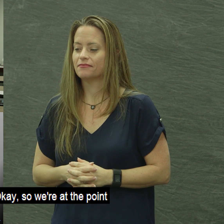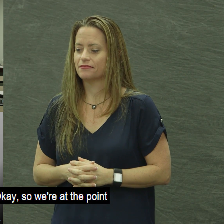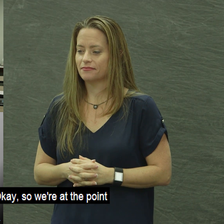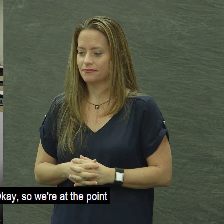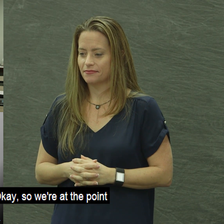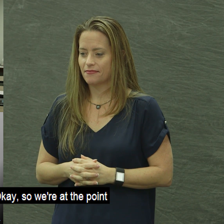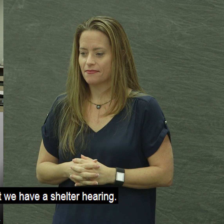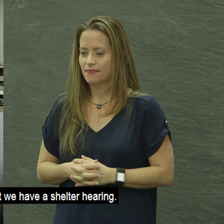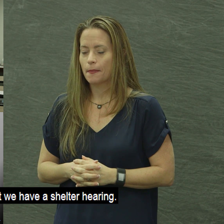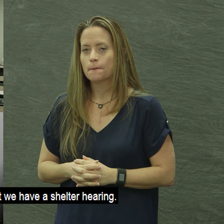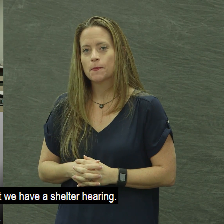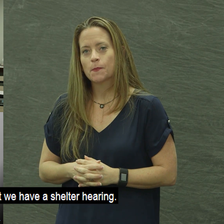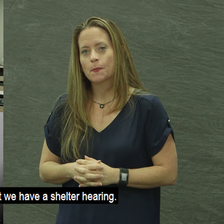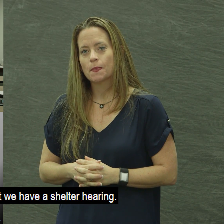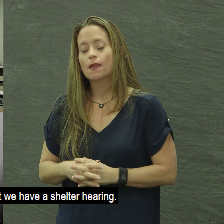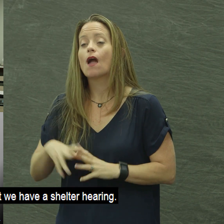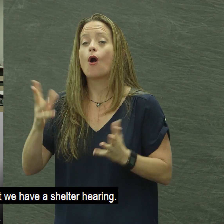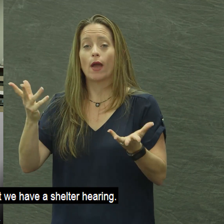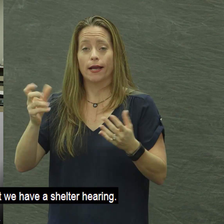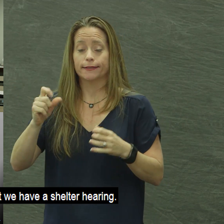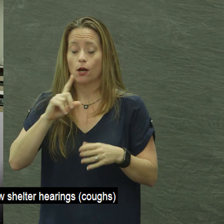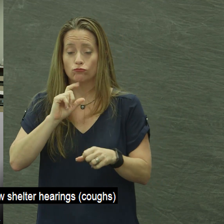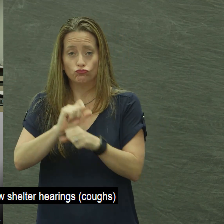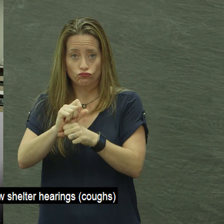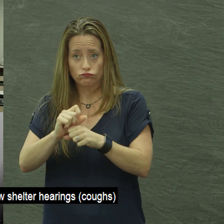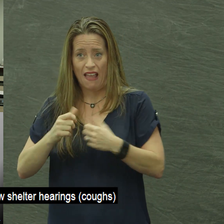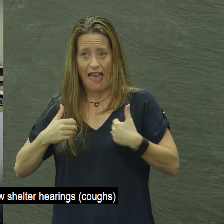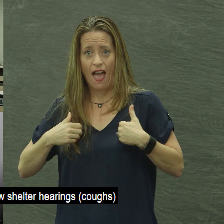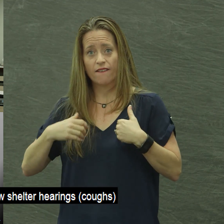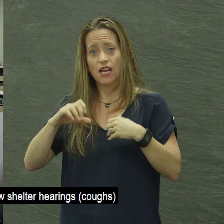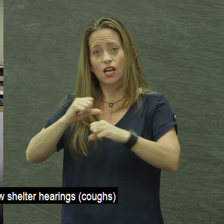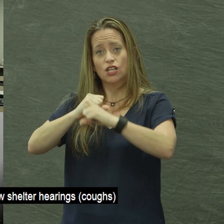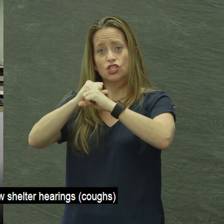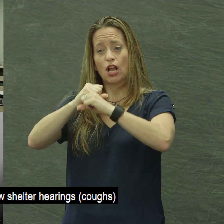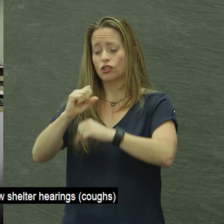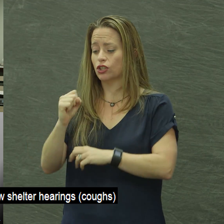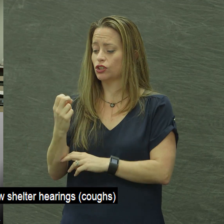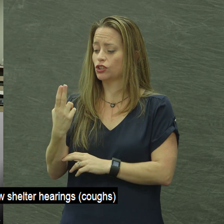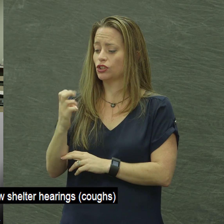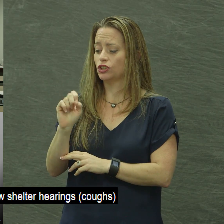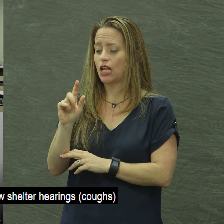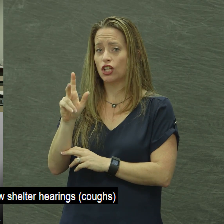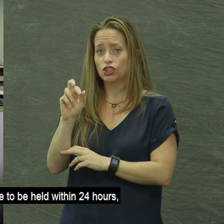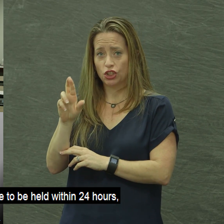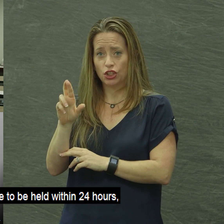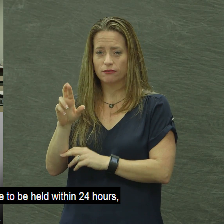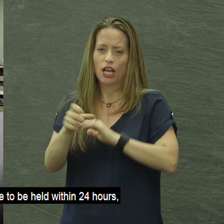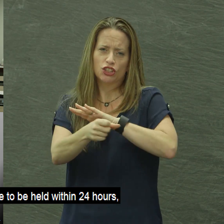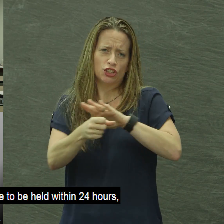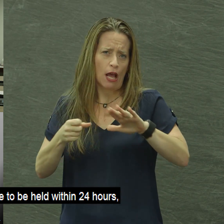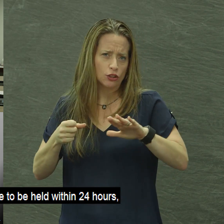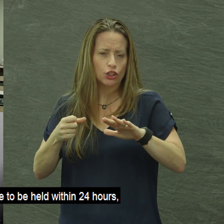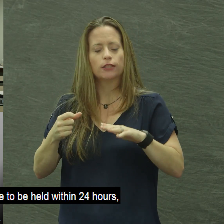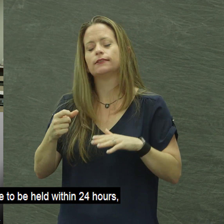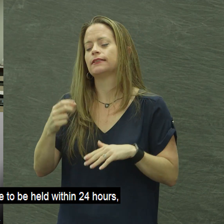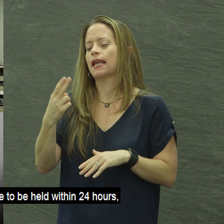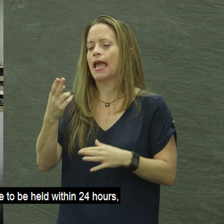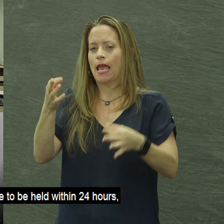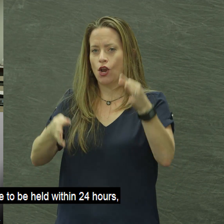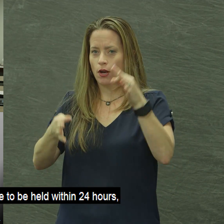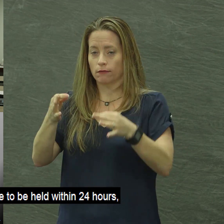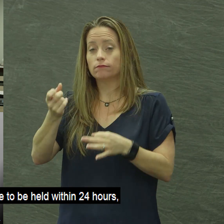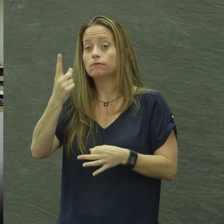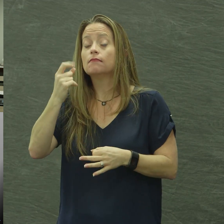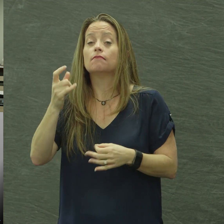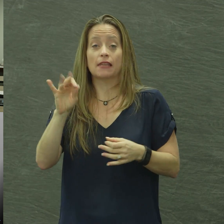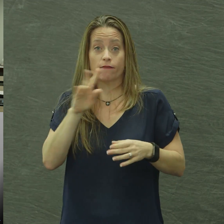Okay, so we're at the point that we have a shelter hearing. Now, shelter hearings have to be held within 24